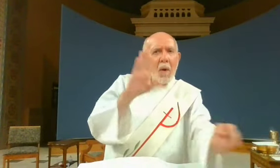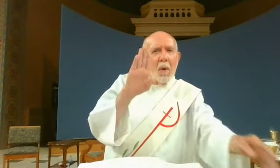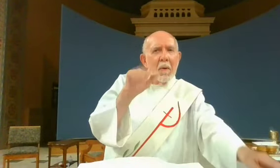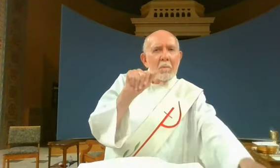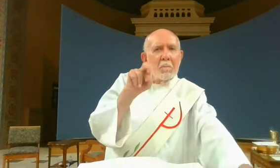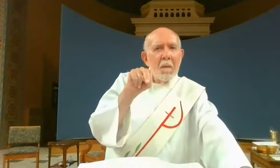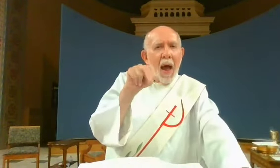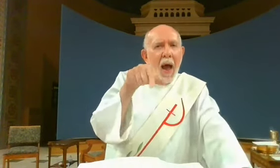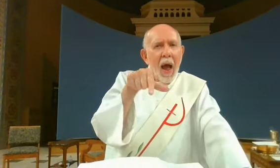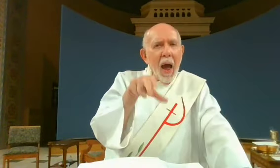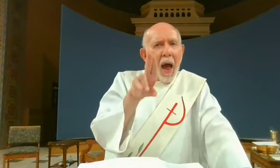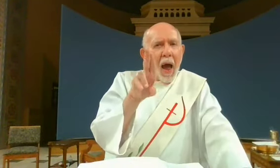to our banquet